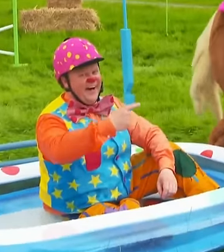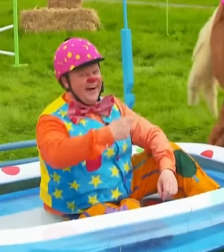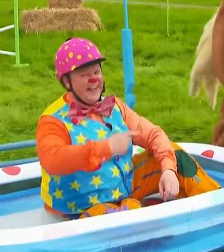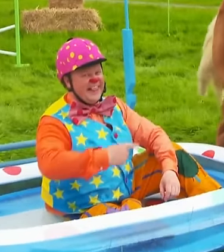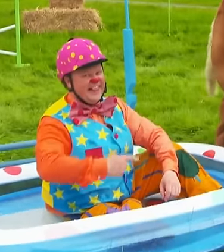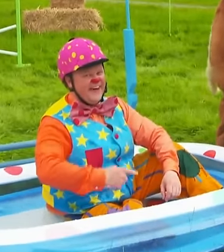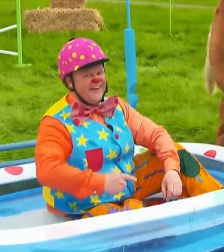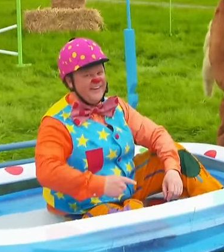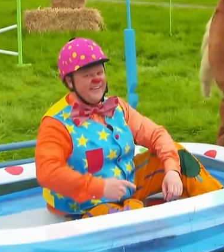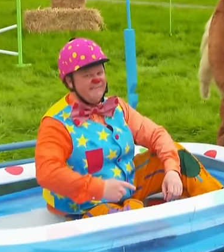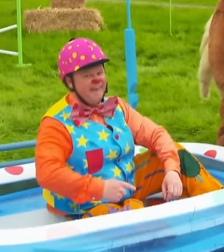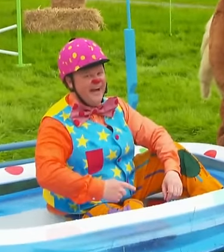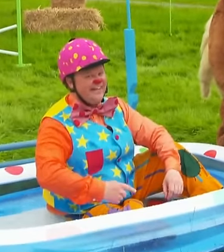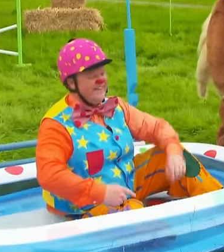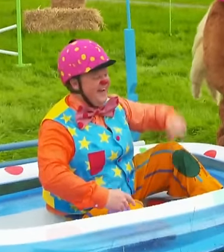I thought as much.